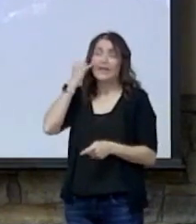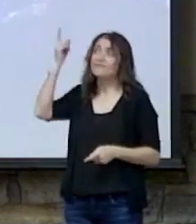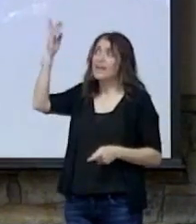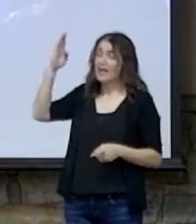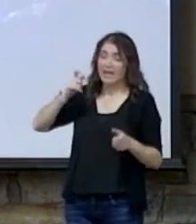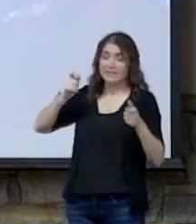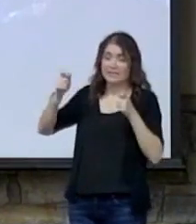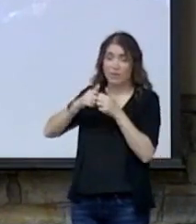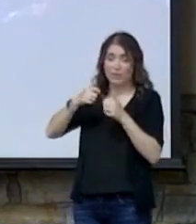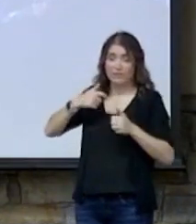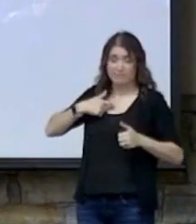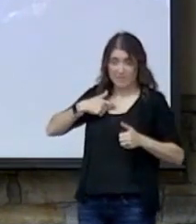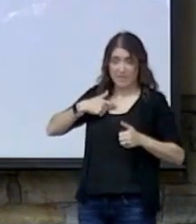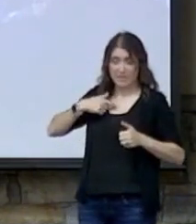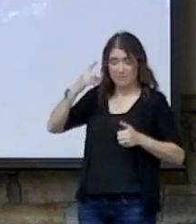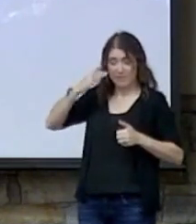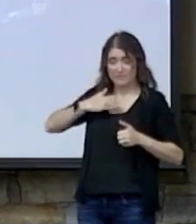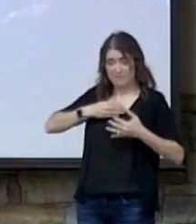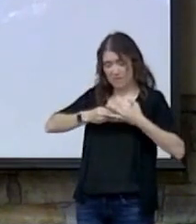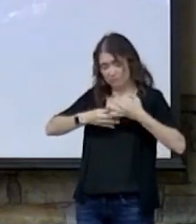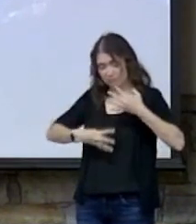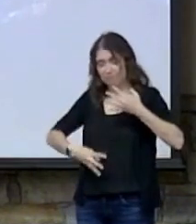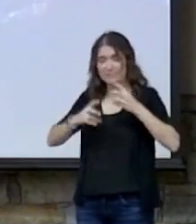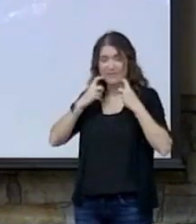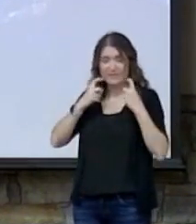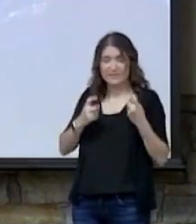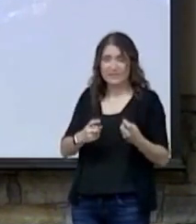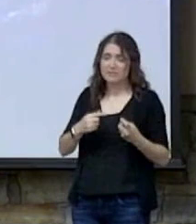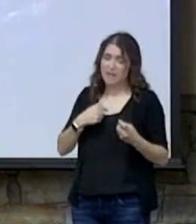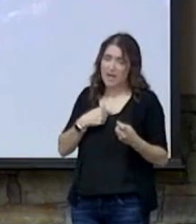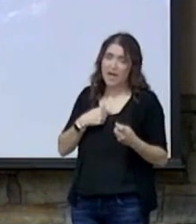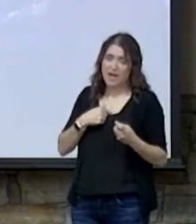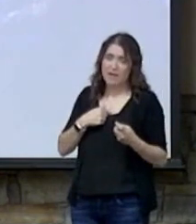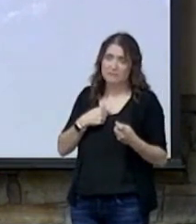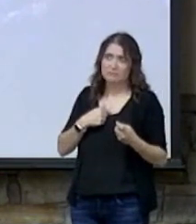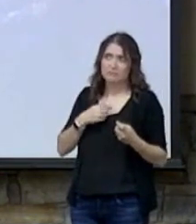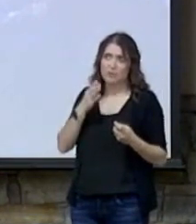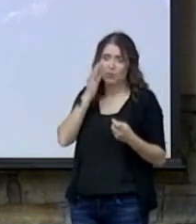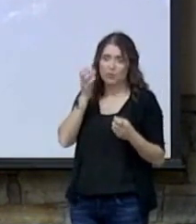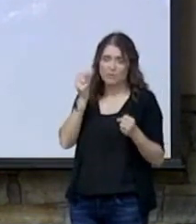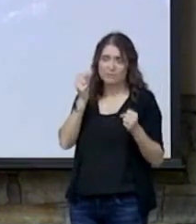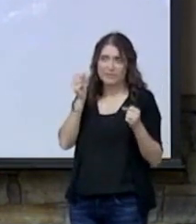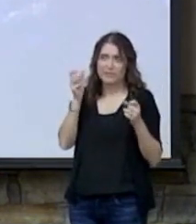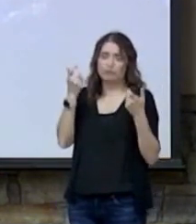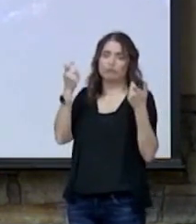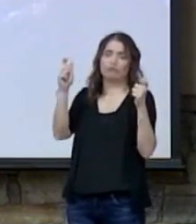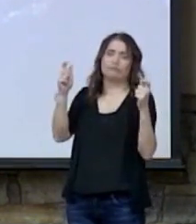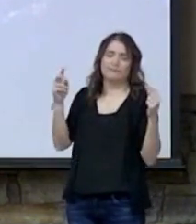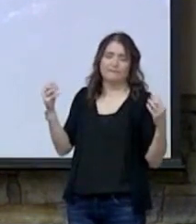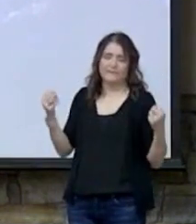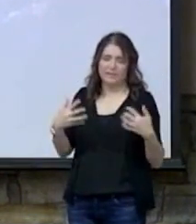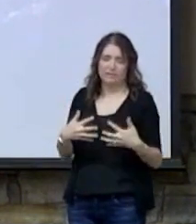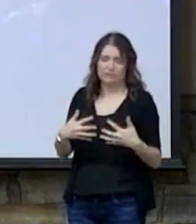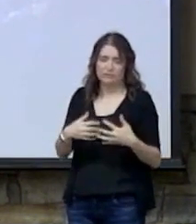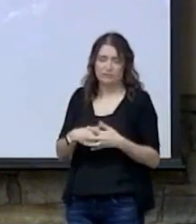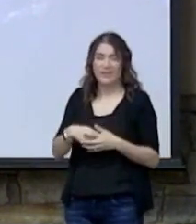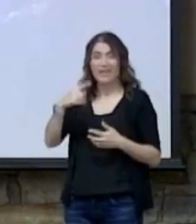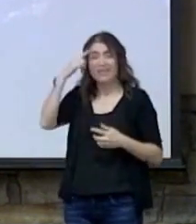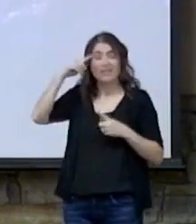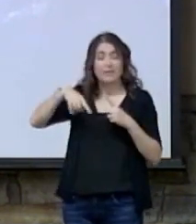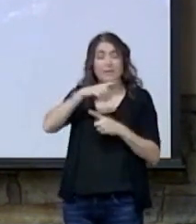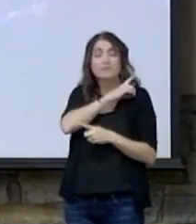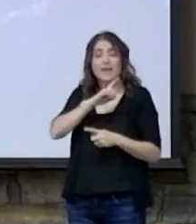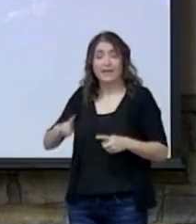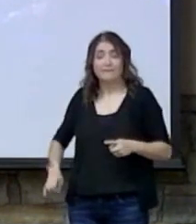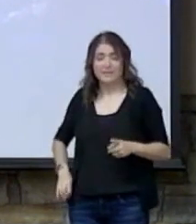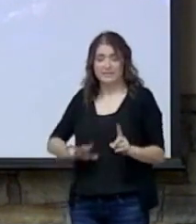dealt with me according to my sin, I would be in incredible fear. And David, you think about the sins that he